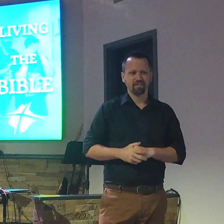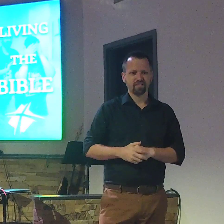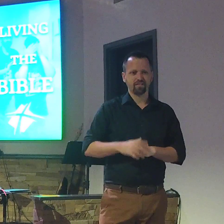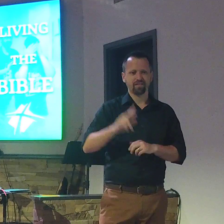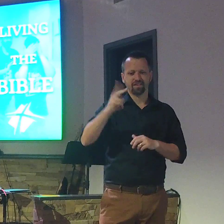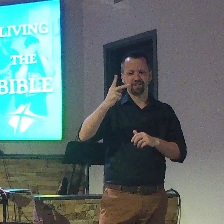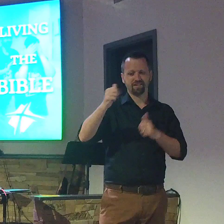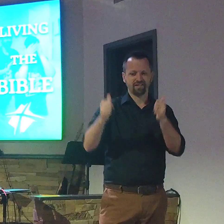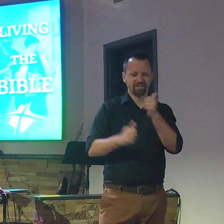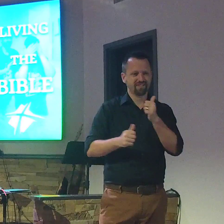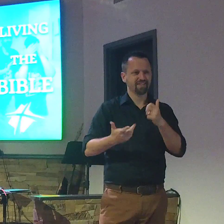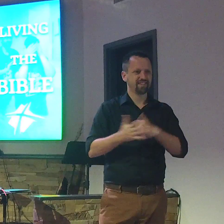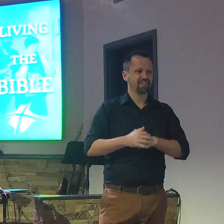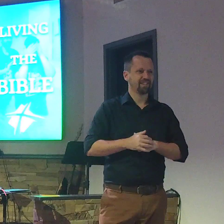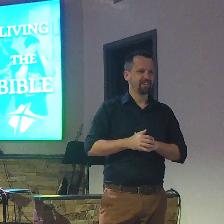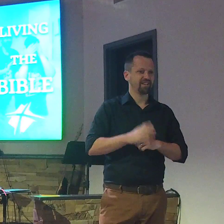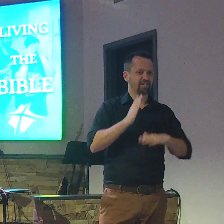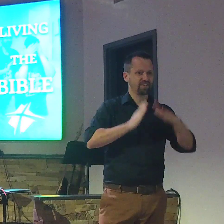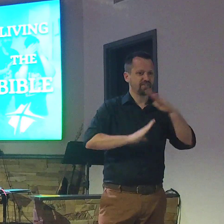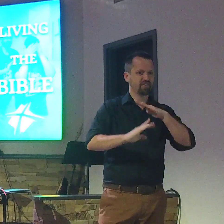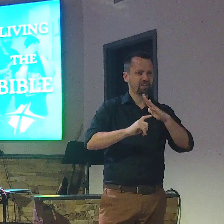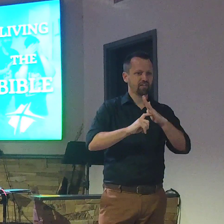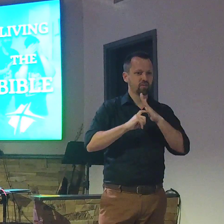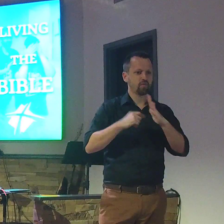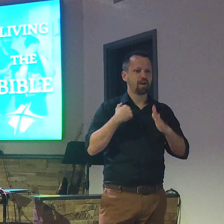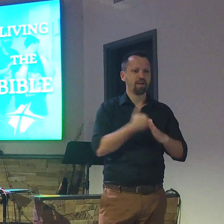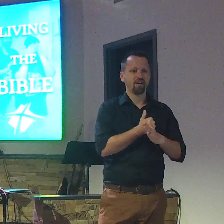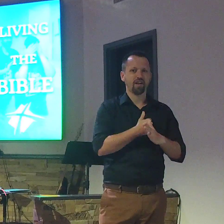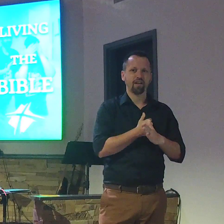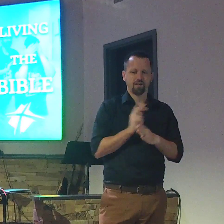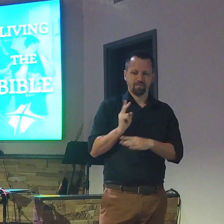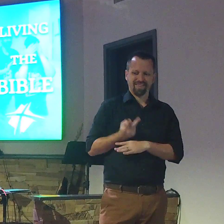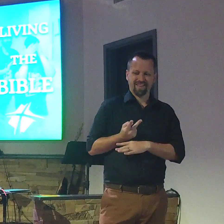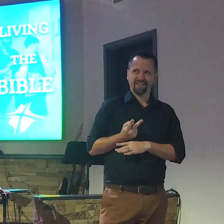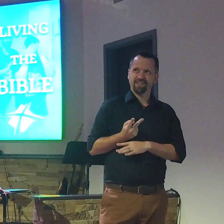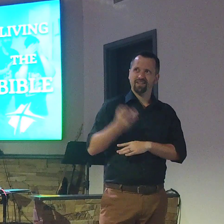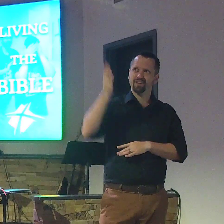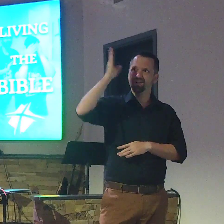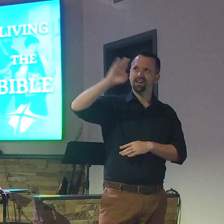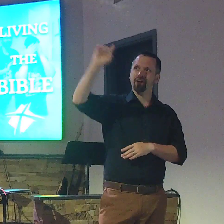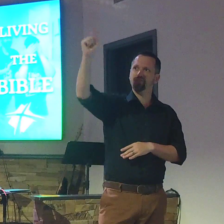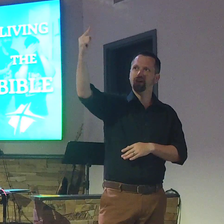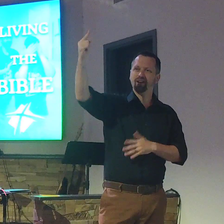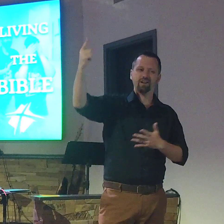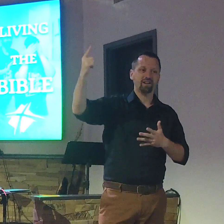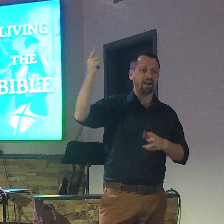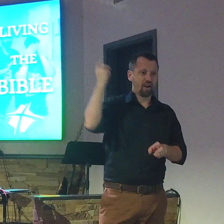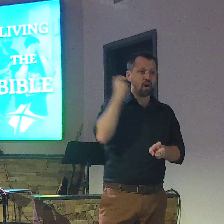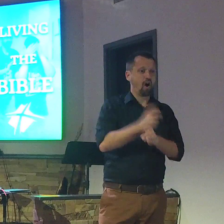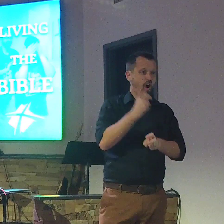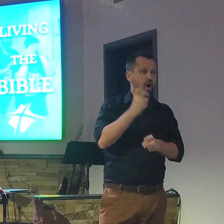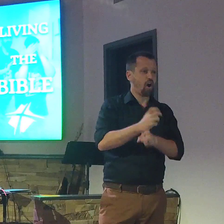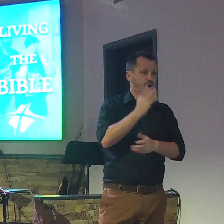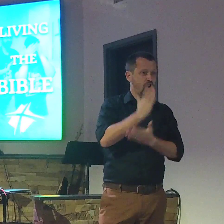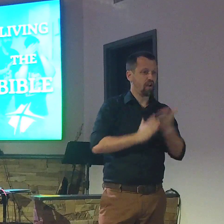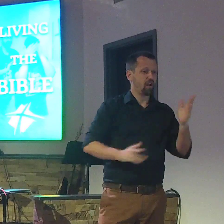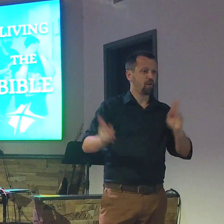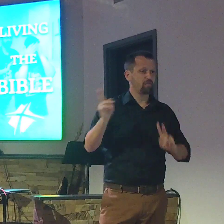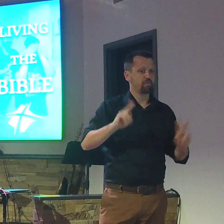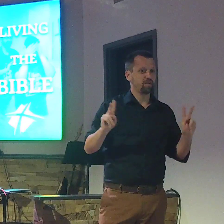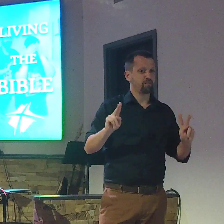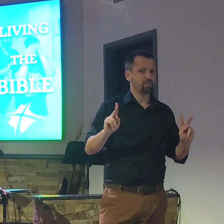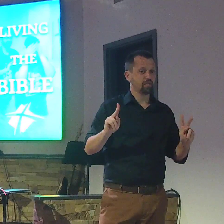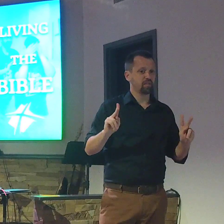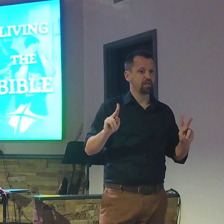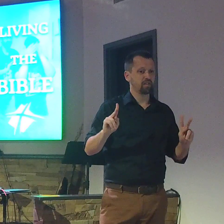Come on. Humility requires us to play second fiddle, which is difficult for some because we've been coached to be